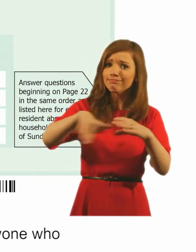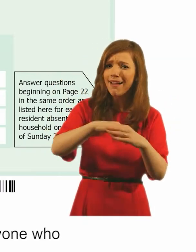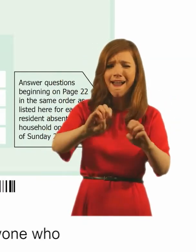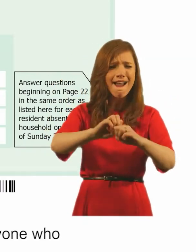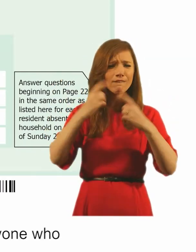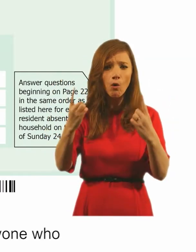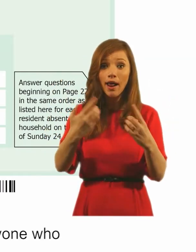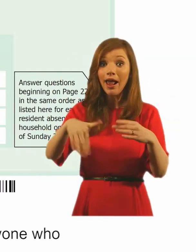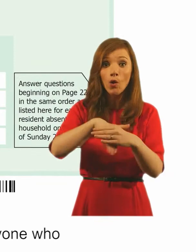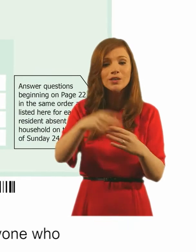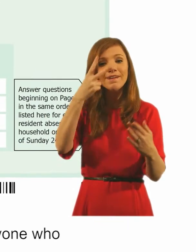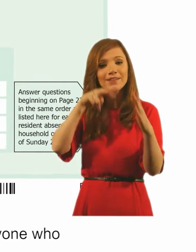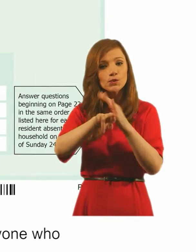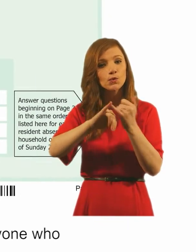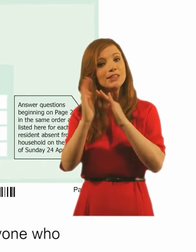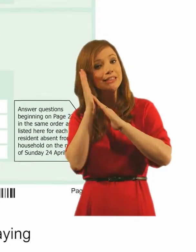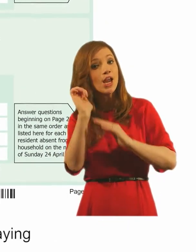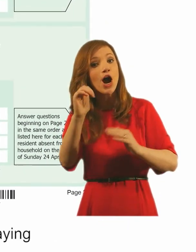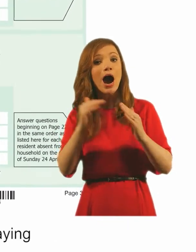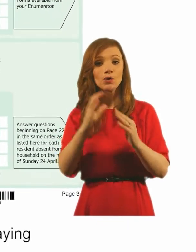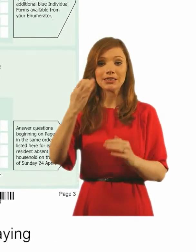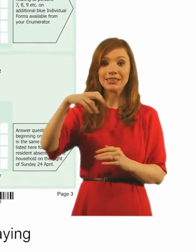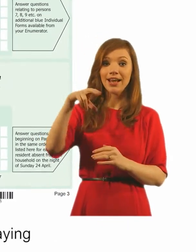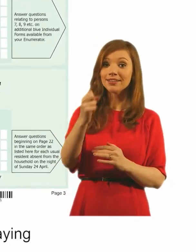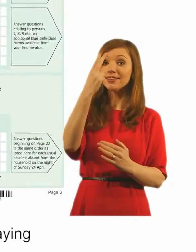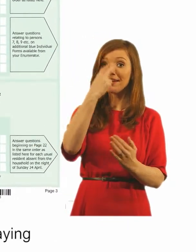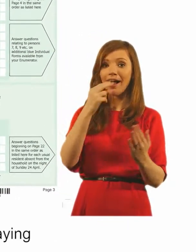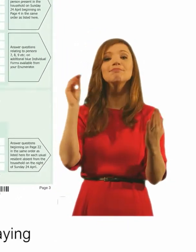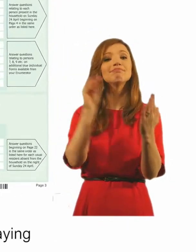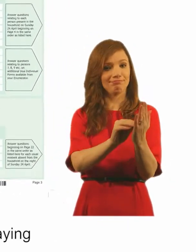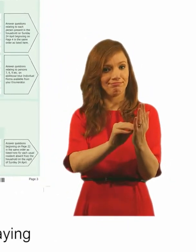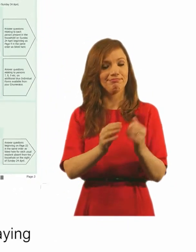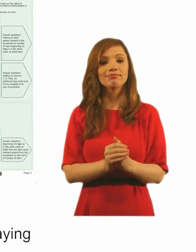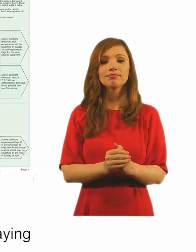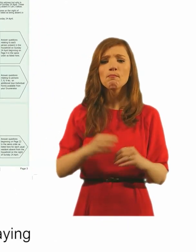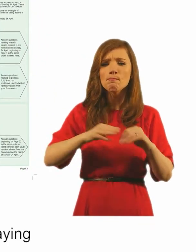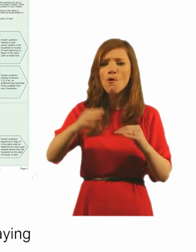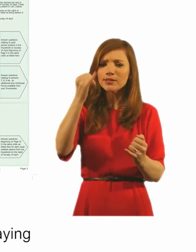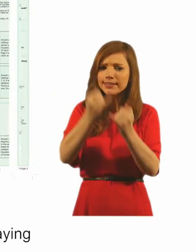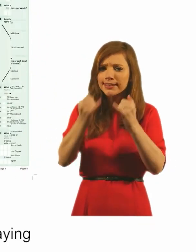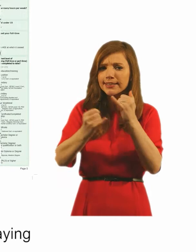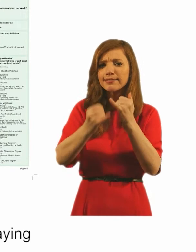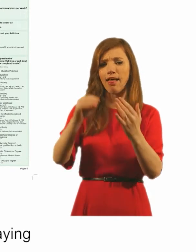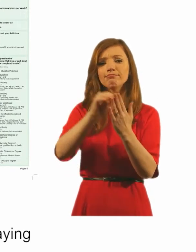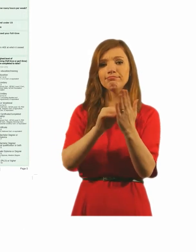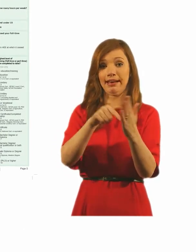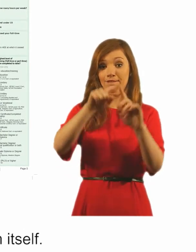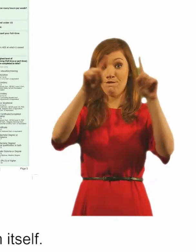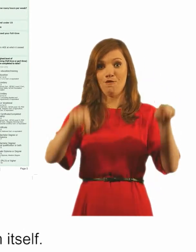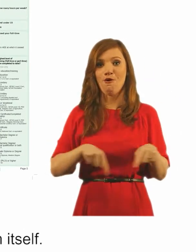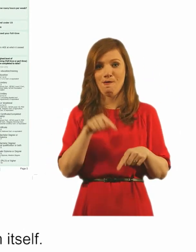sure to list everyone who lives in the house or apartment, and also any visitors who may be staying with you on census